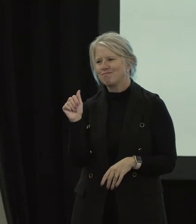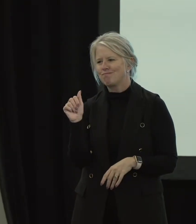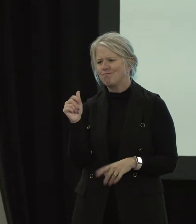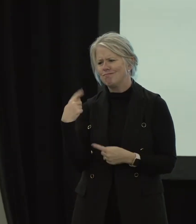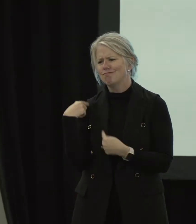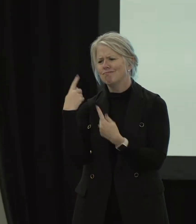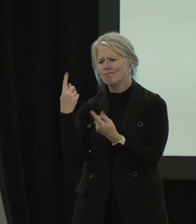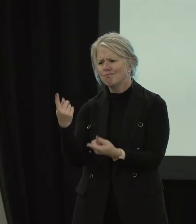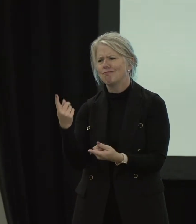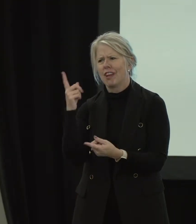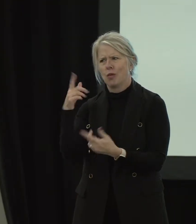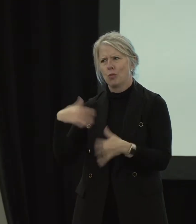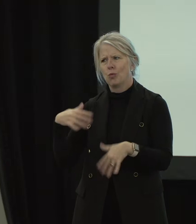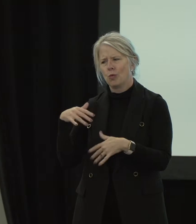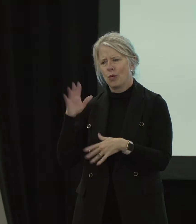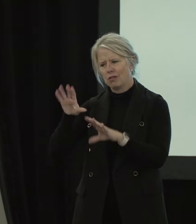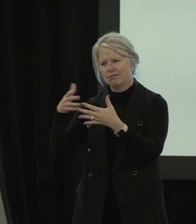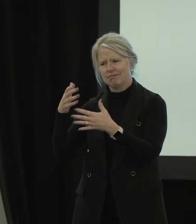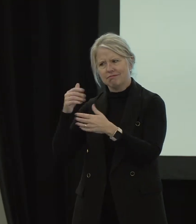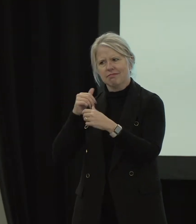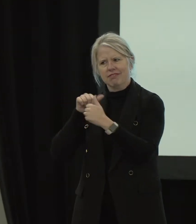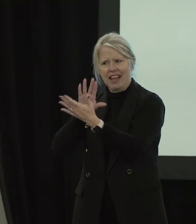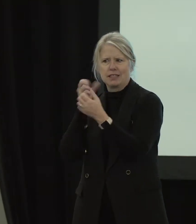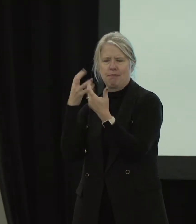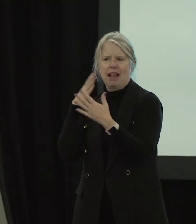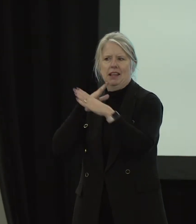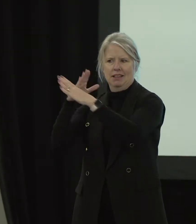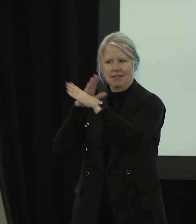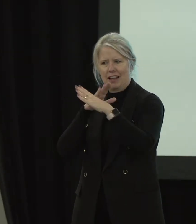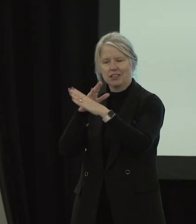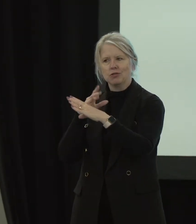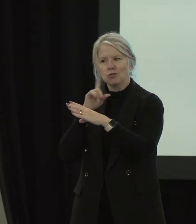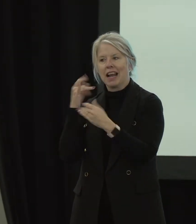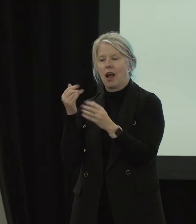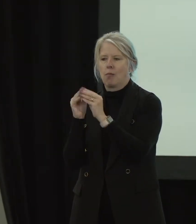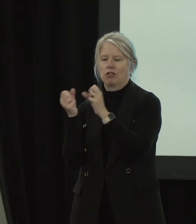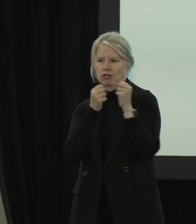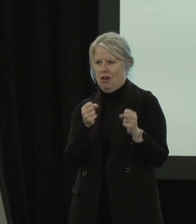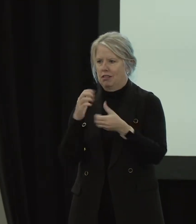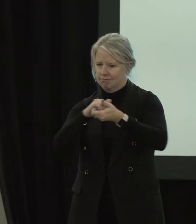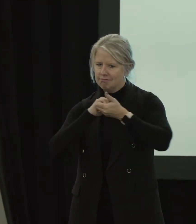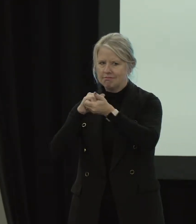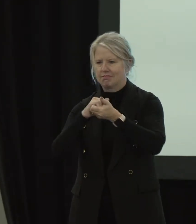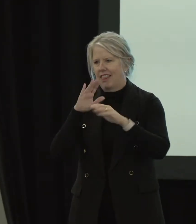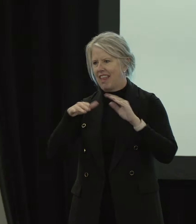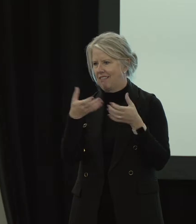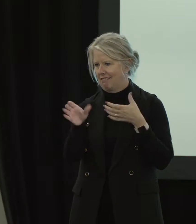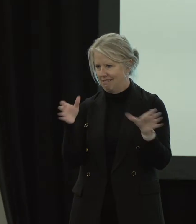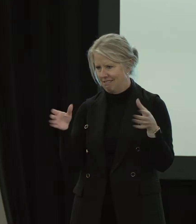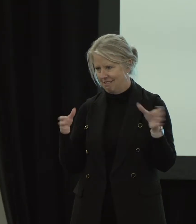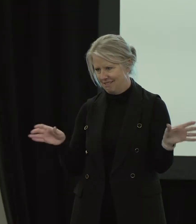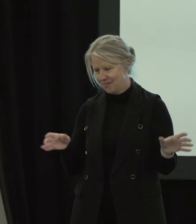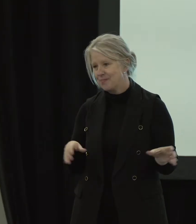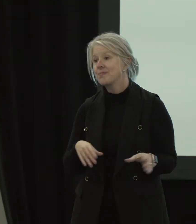too long faced barriers. And you are stronger working together than apart. I do have a